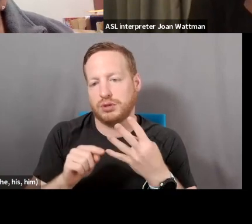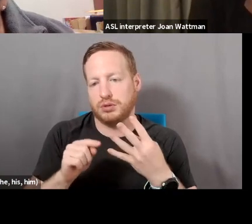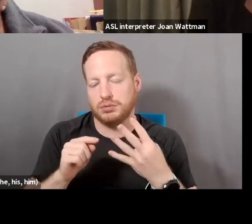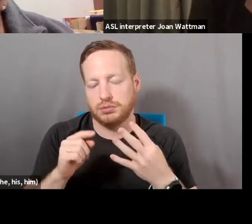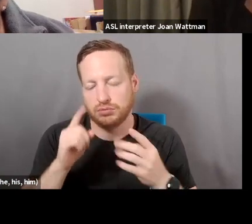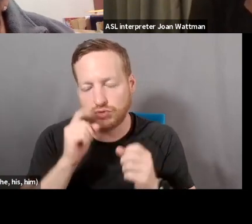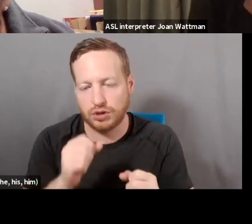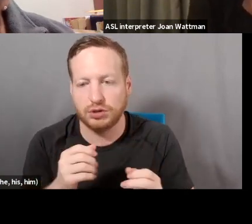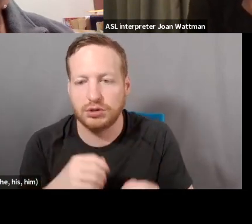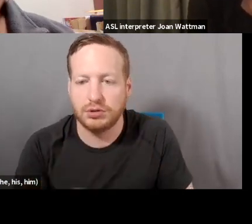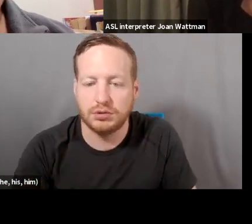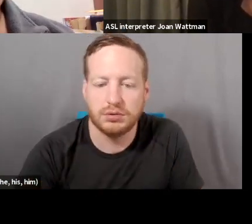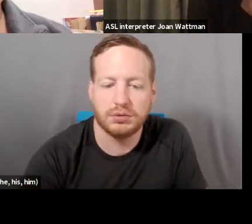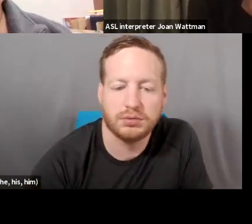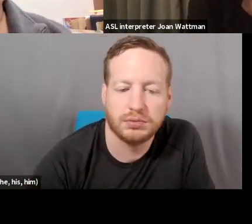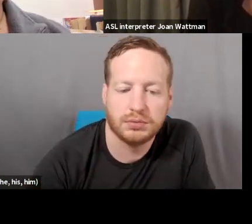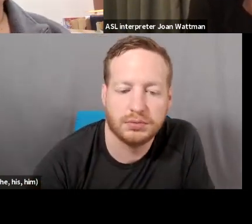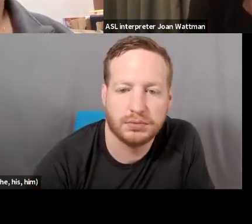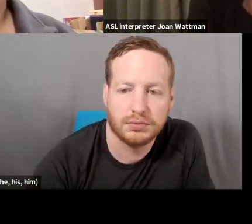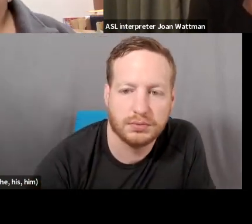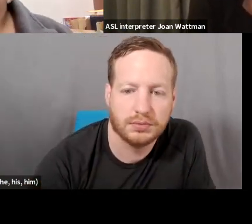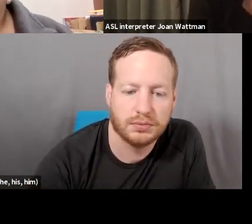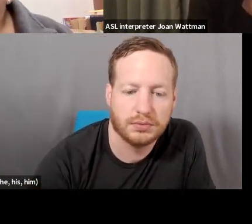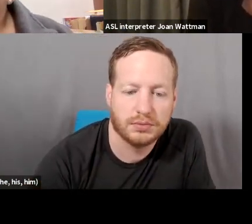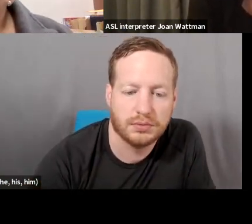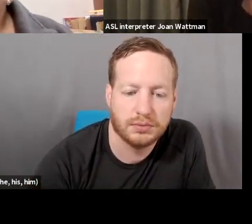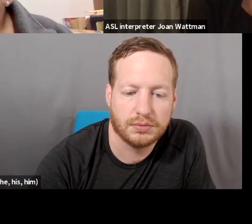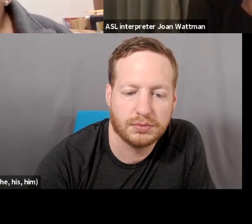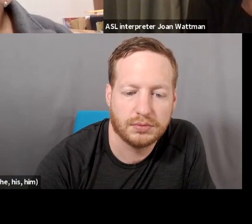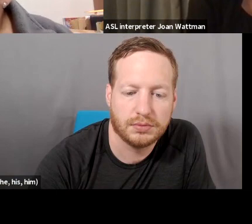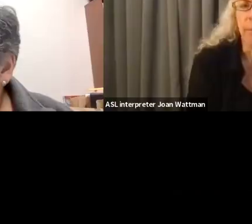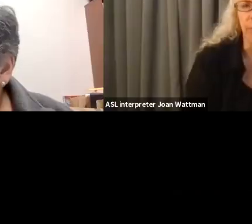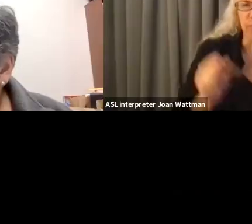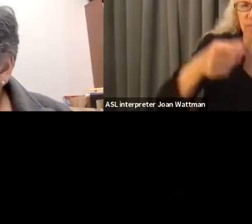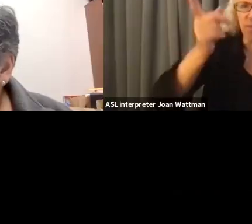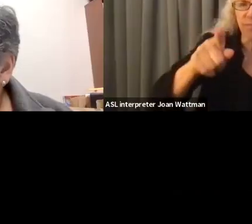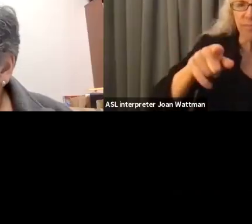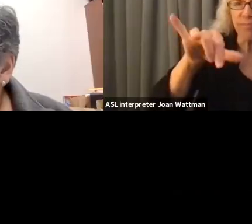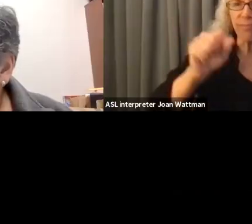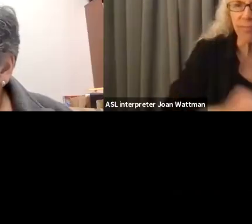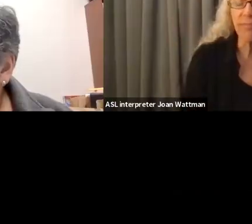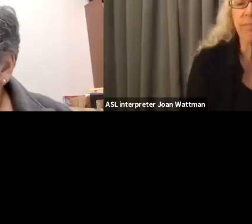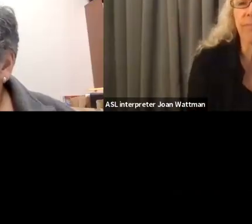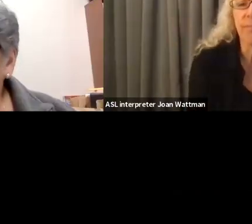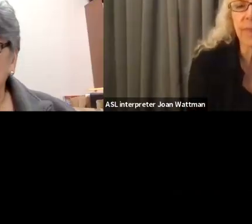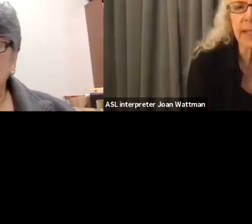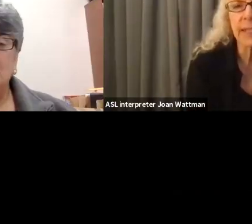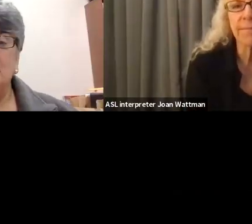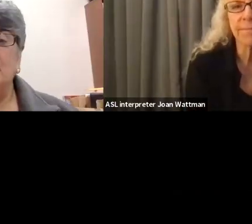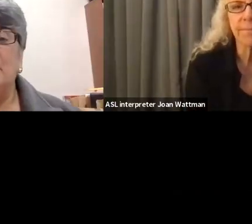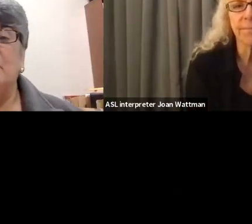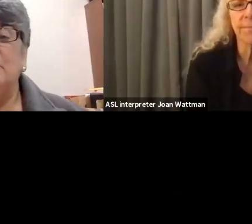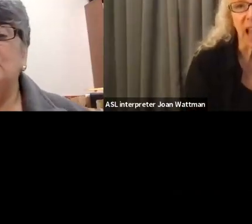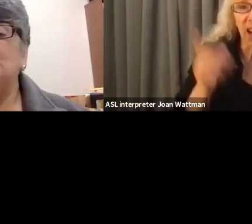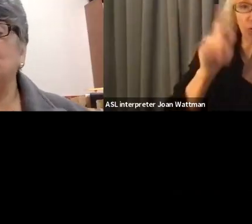think the 1st, 3rd, and 4th do and could really be impacted. Mhm. Mhm. Yeah, I